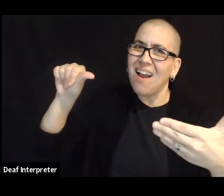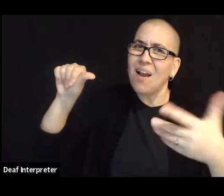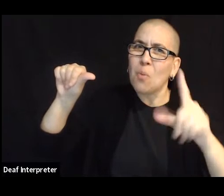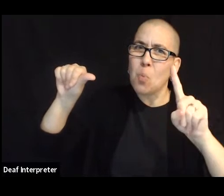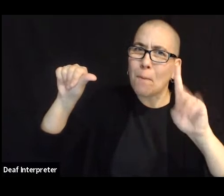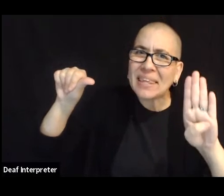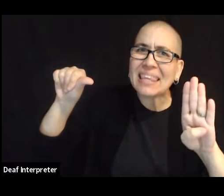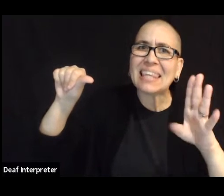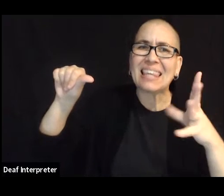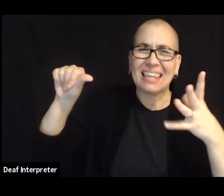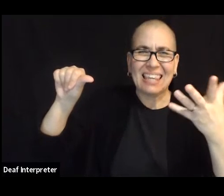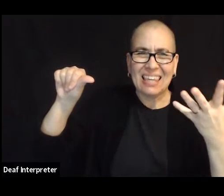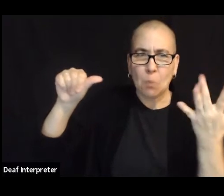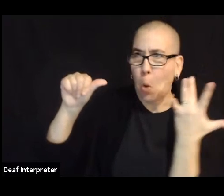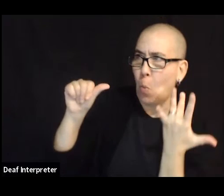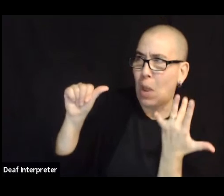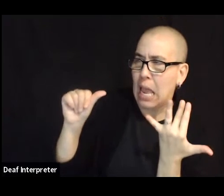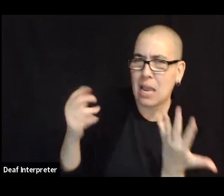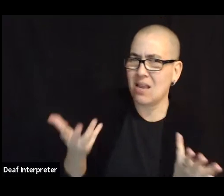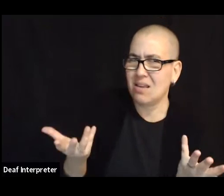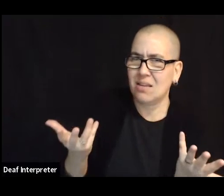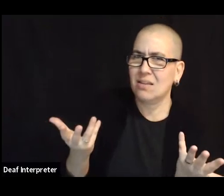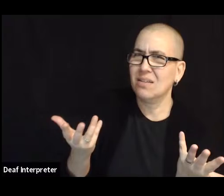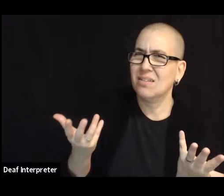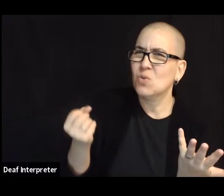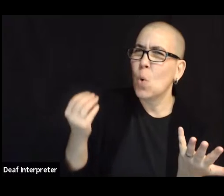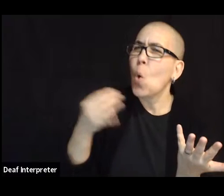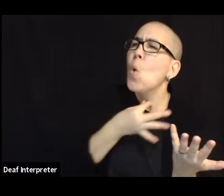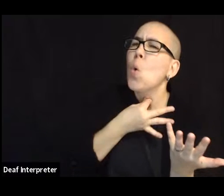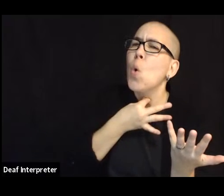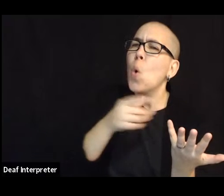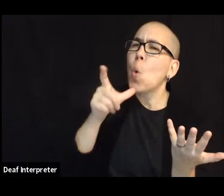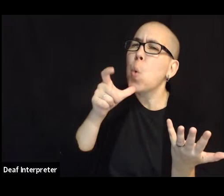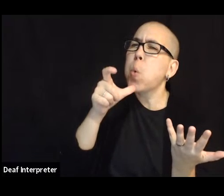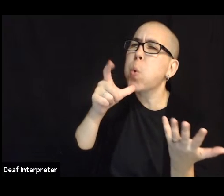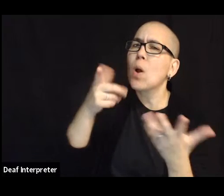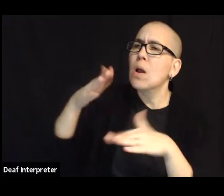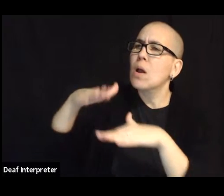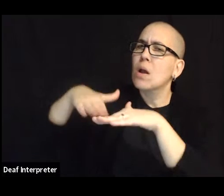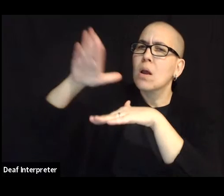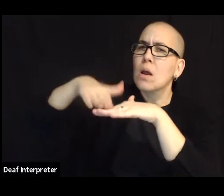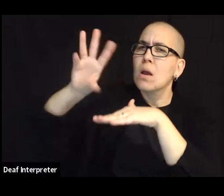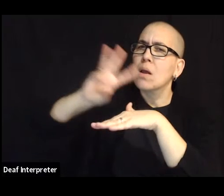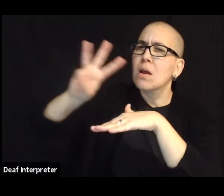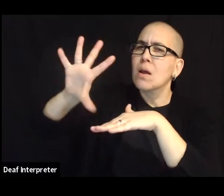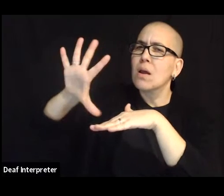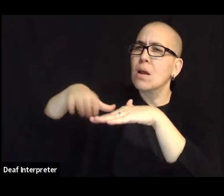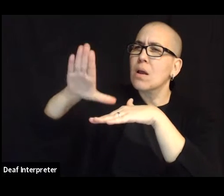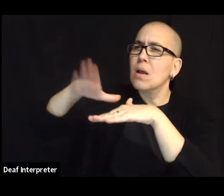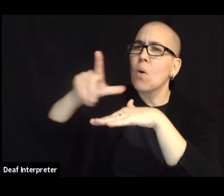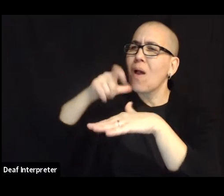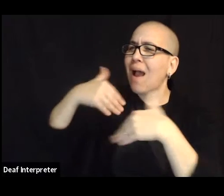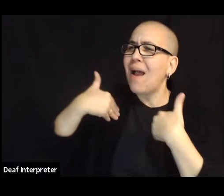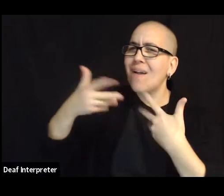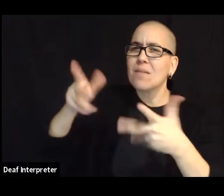under 65 who have comorbidities. Is the state prepared to do that and move